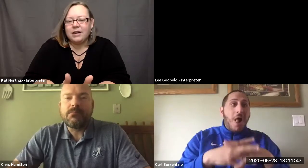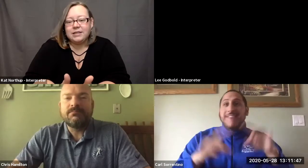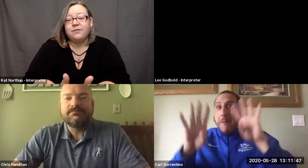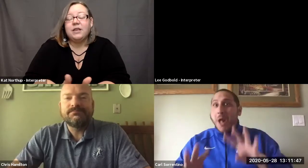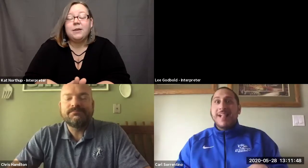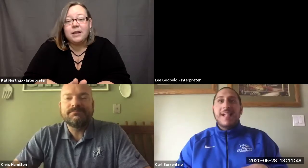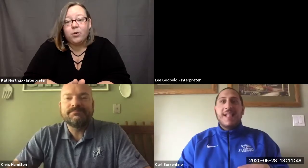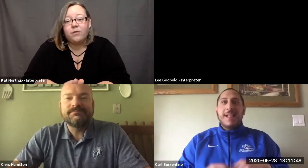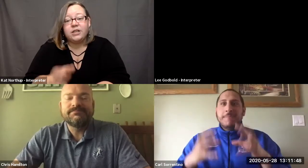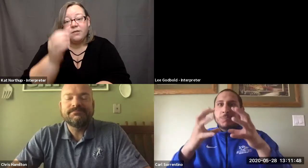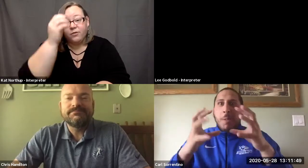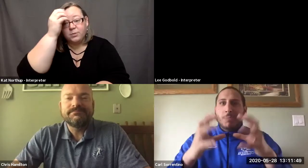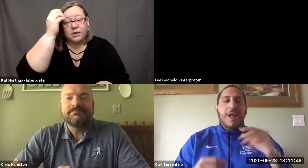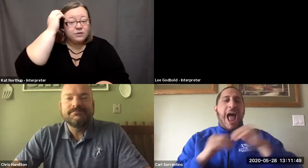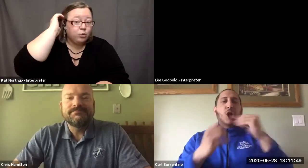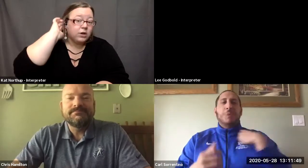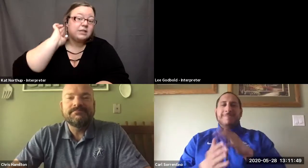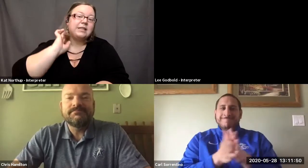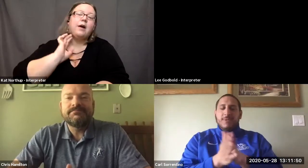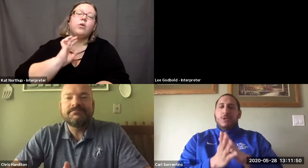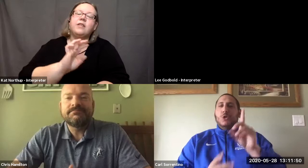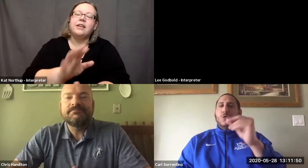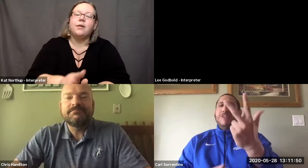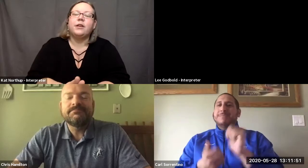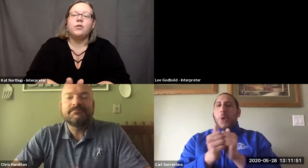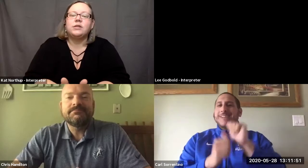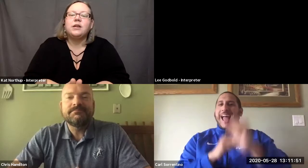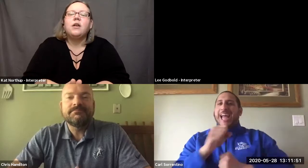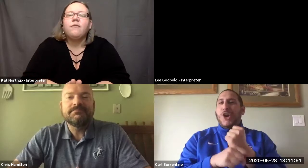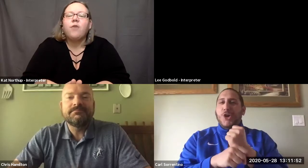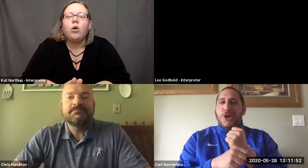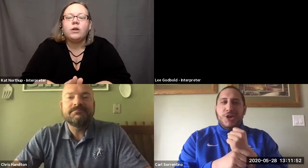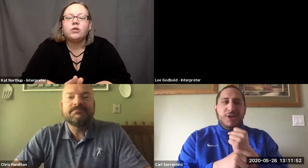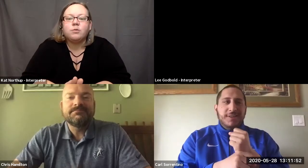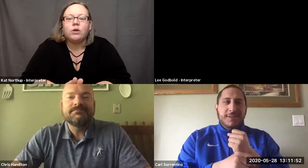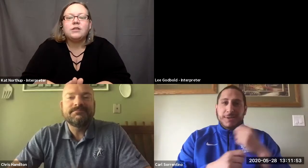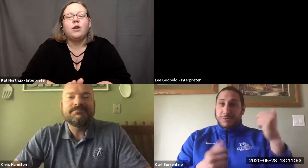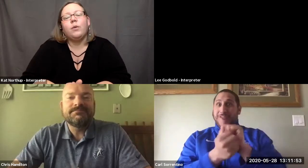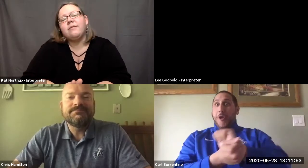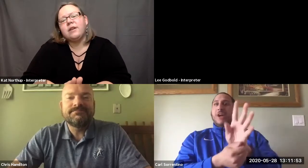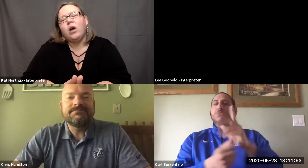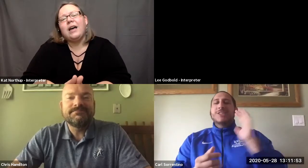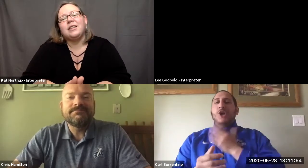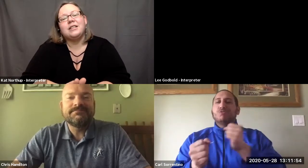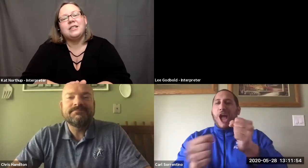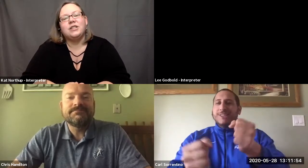ideas of keeping that motivation for spring sports. And now we're thinking about those fall, winter sports. You know, we have several athletes that